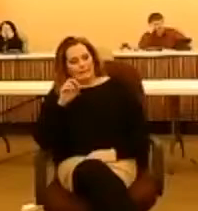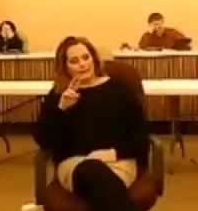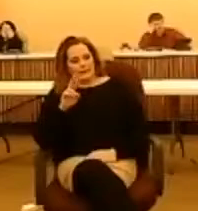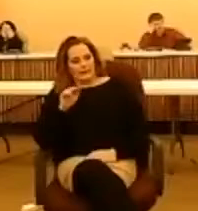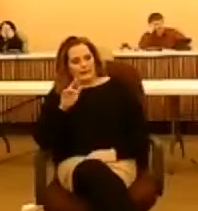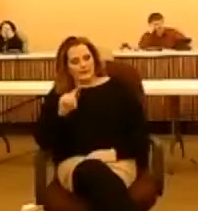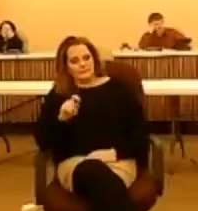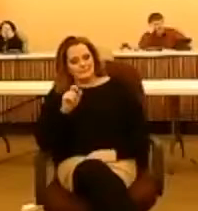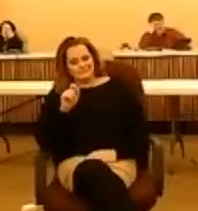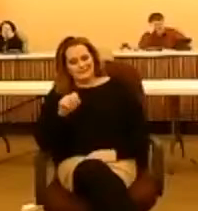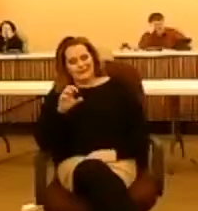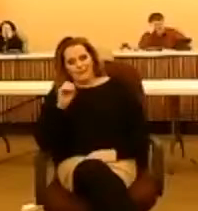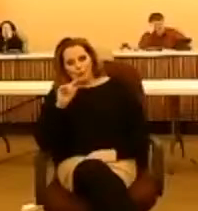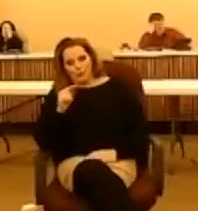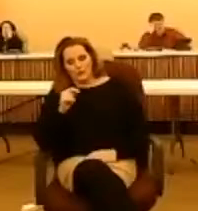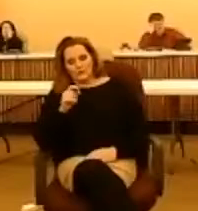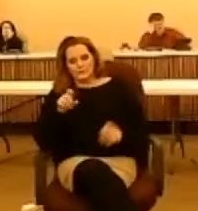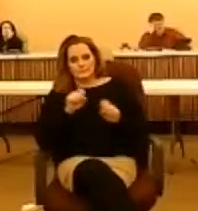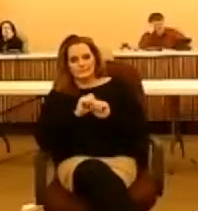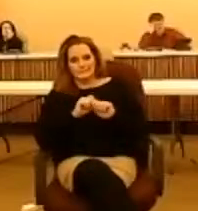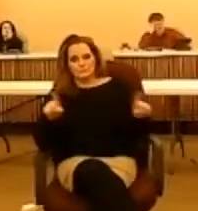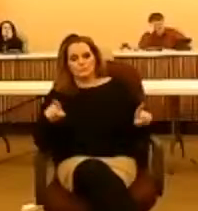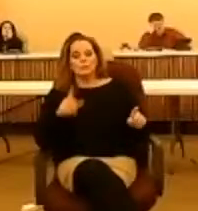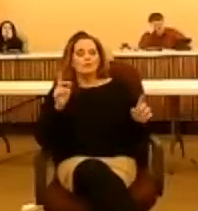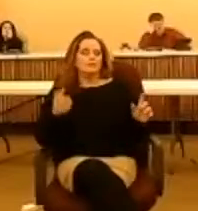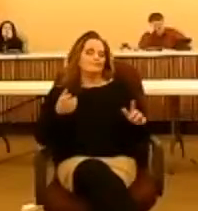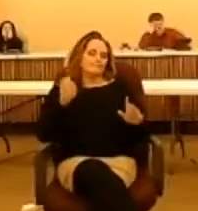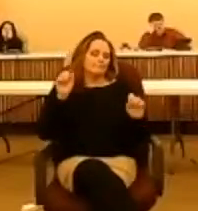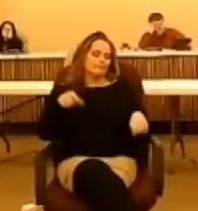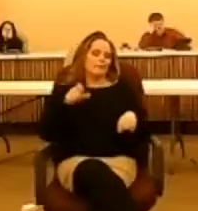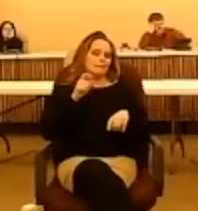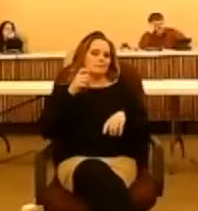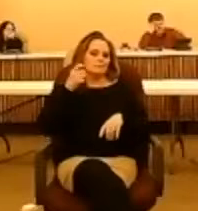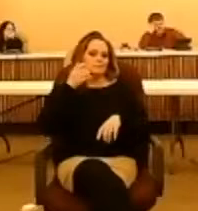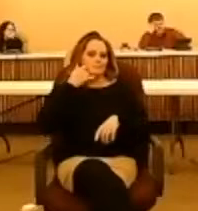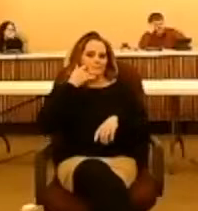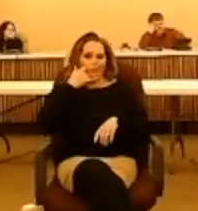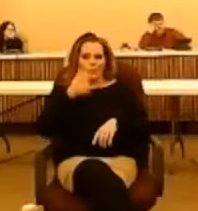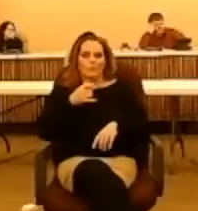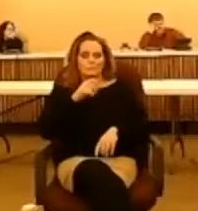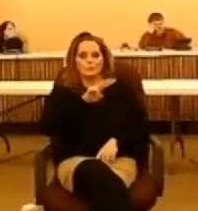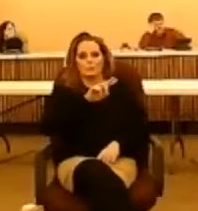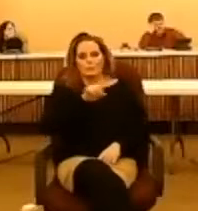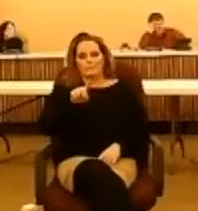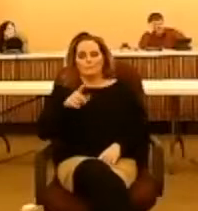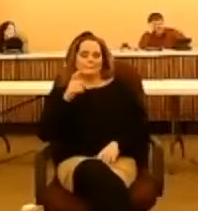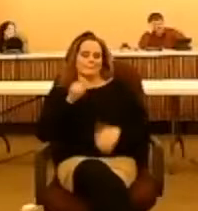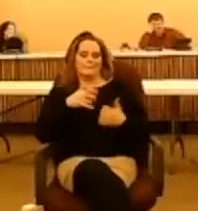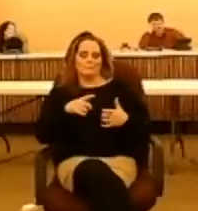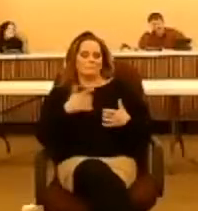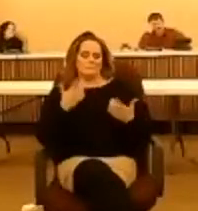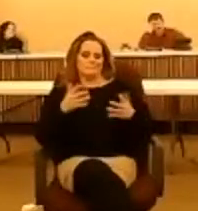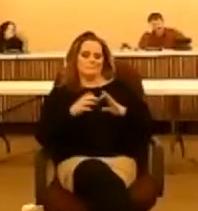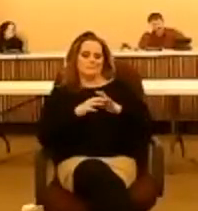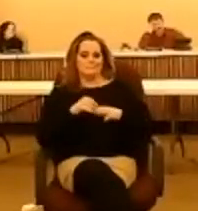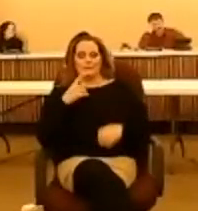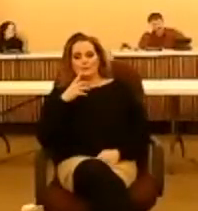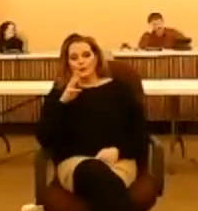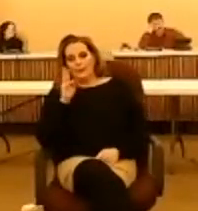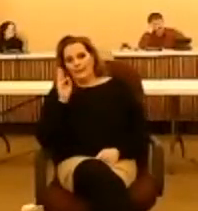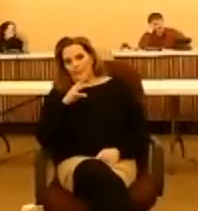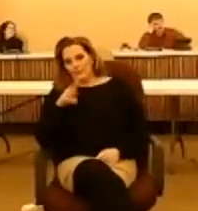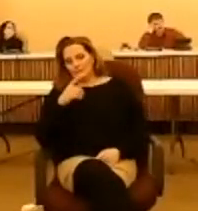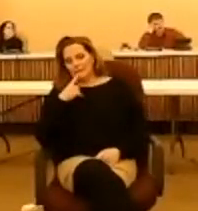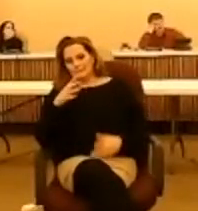foodlinkny.org/distributions. You can call 211, but everybody has pretty much said that the website is much